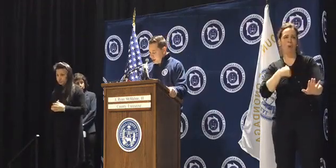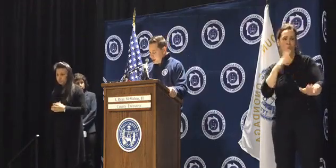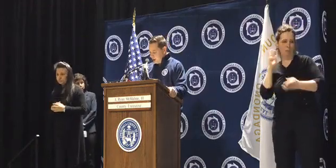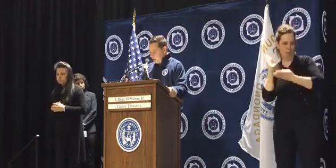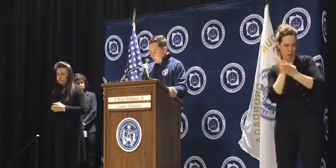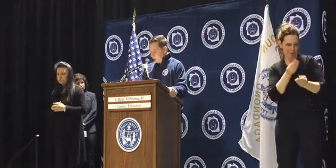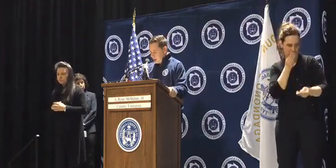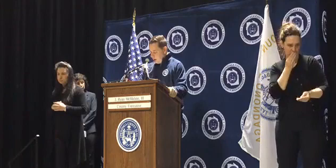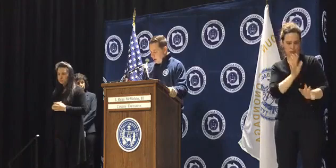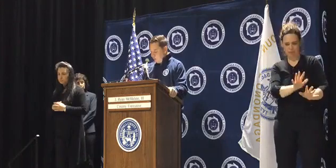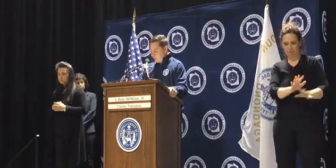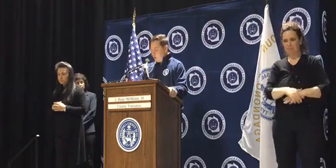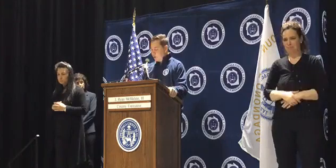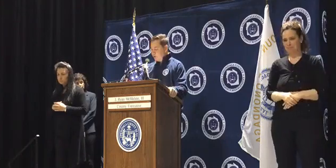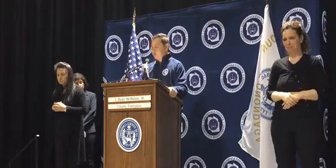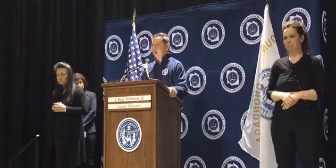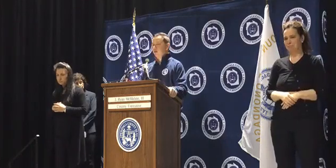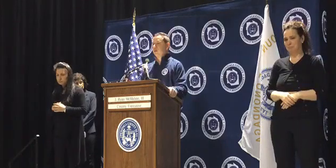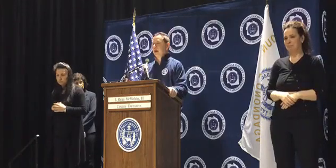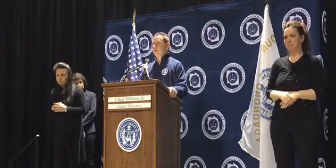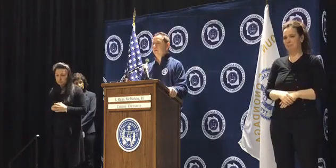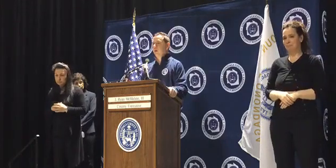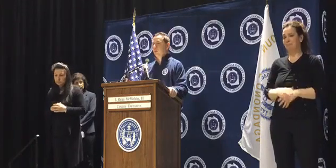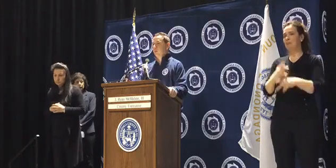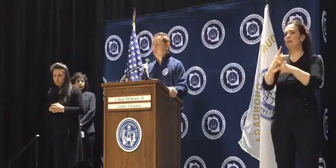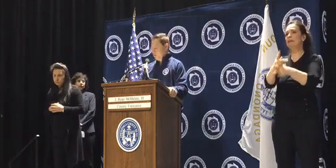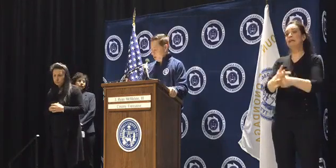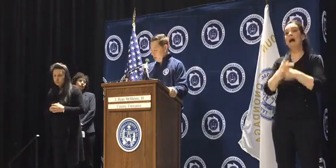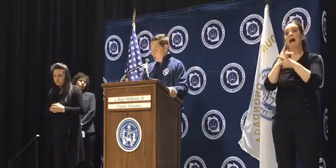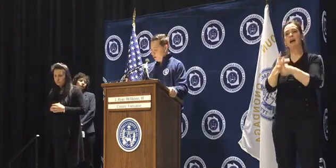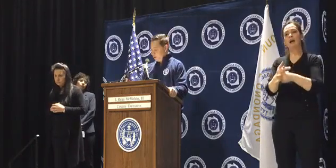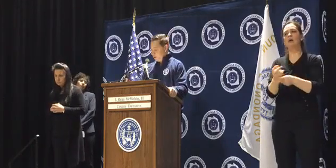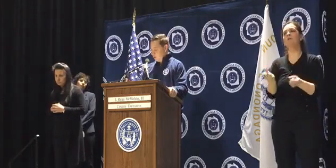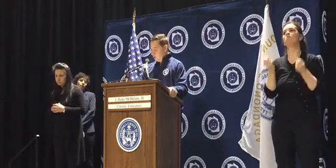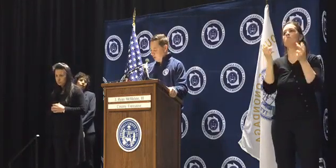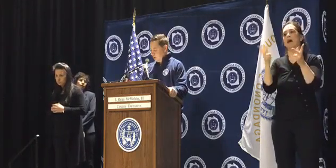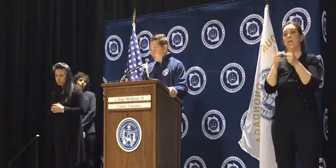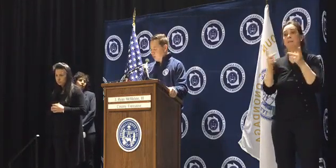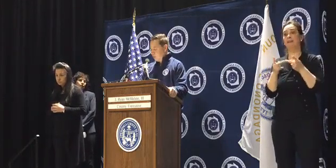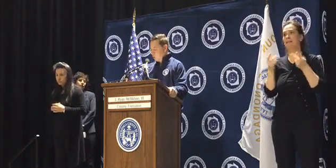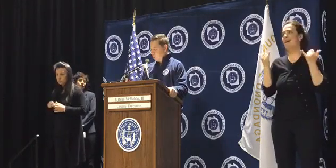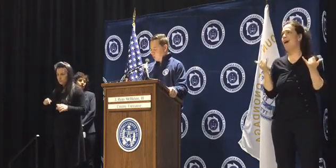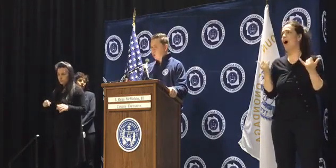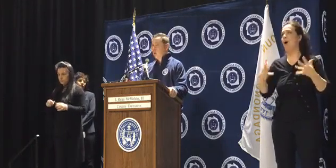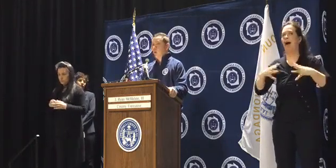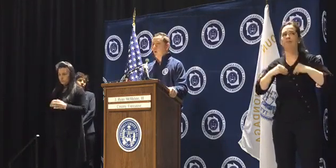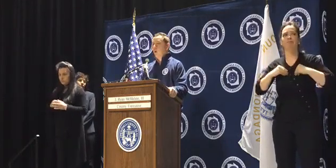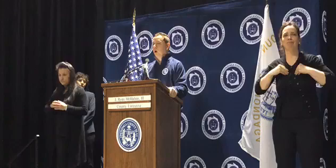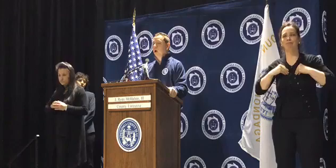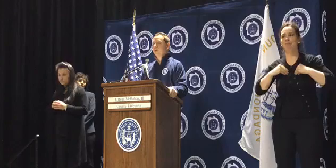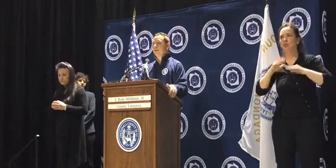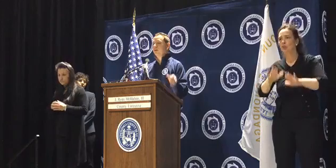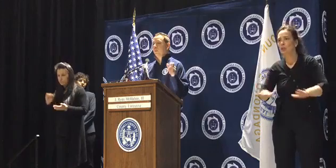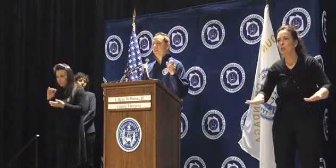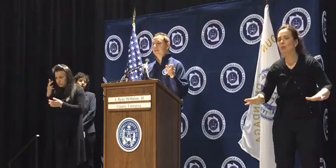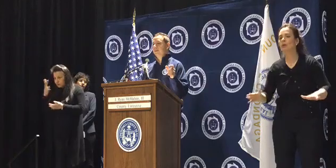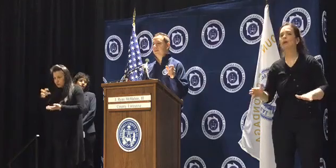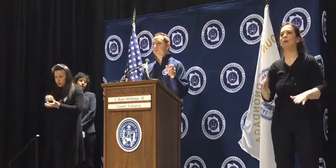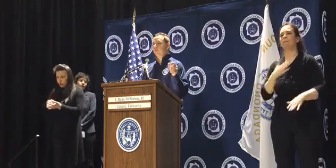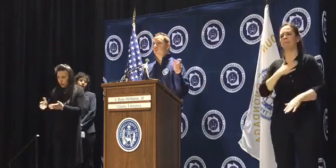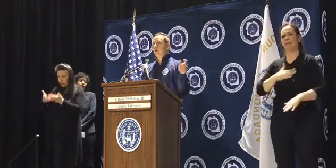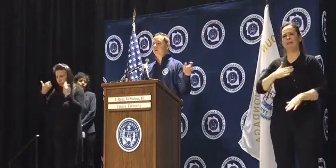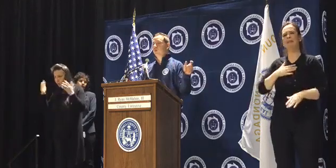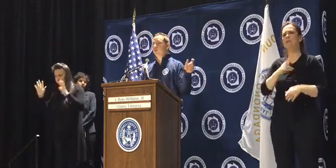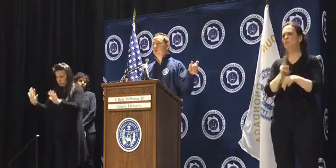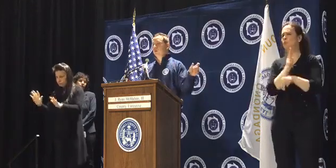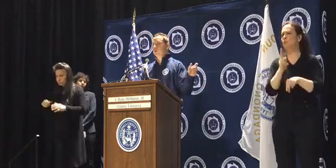Daycare. We now have an abundance of daycare slots available. Daycare for our healthcare workers or our essential businesses.